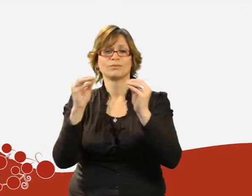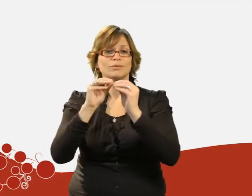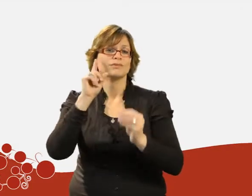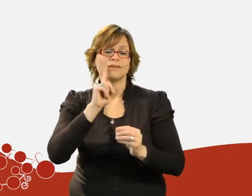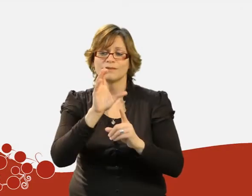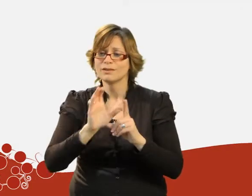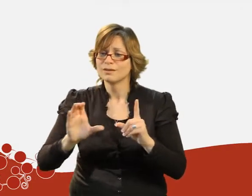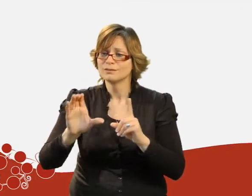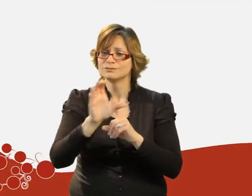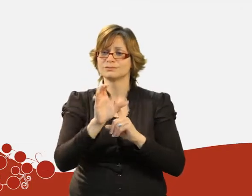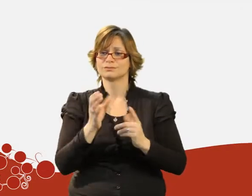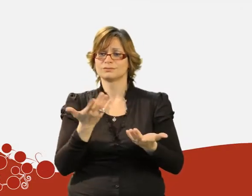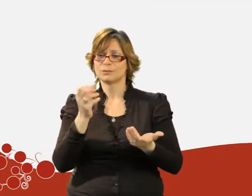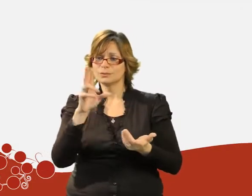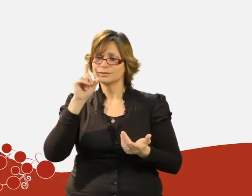deaf culture, contact your local deaf club.